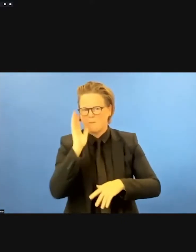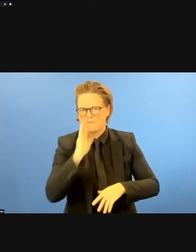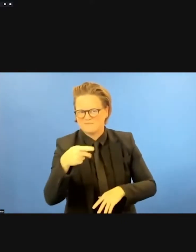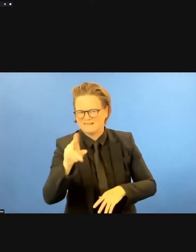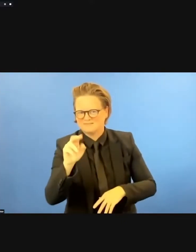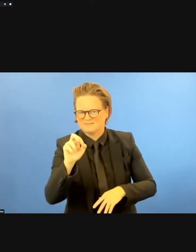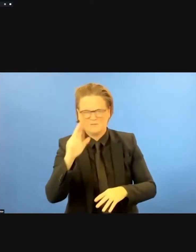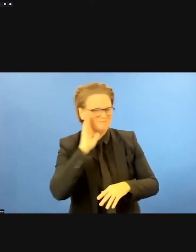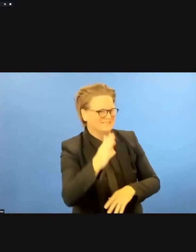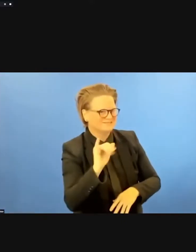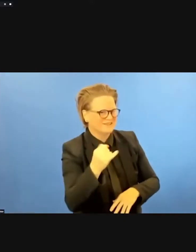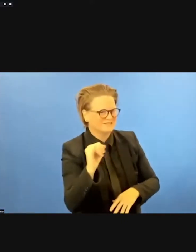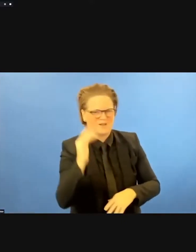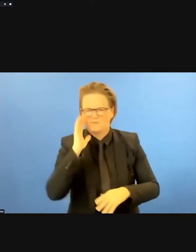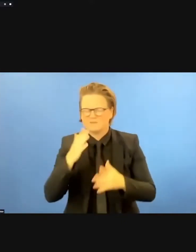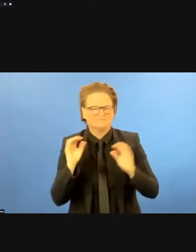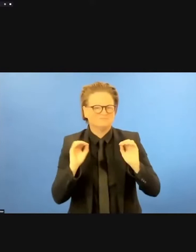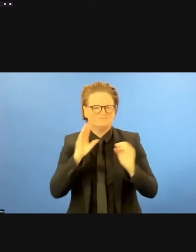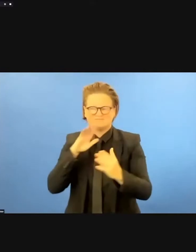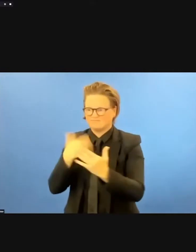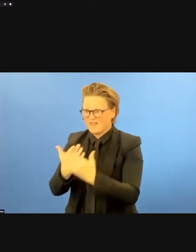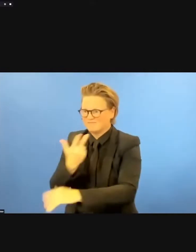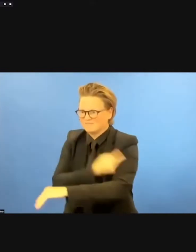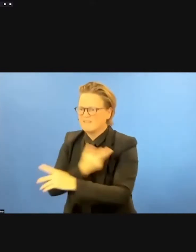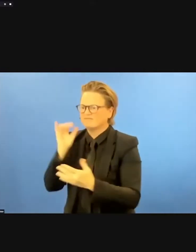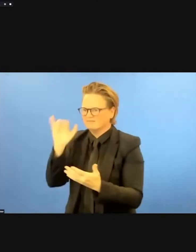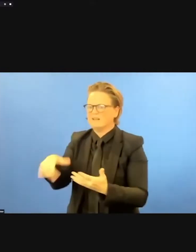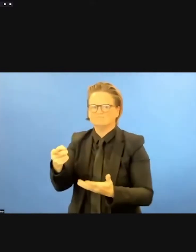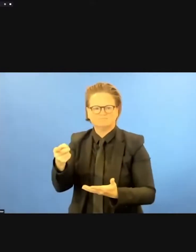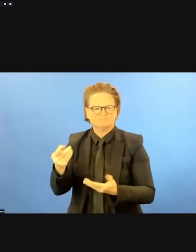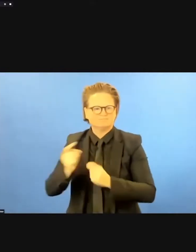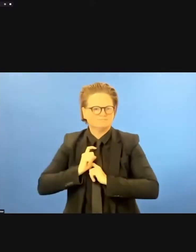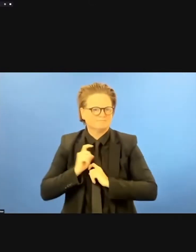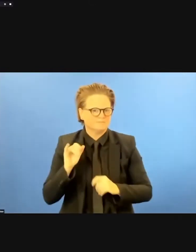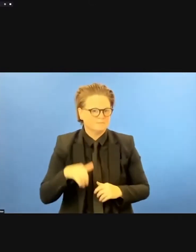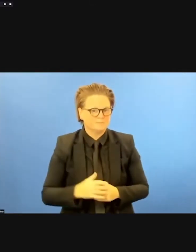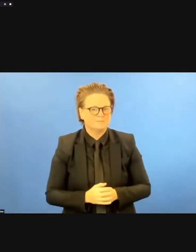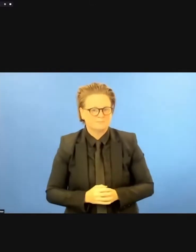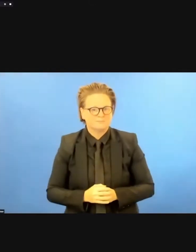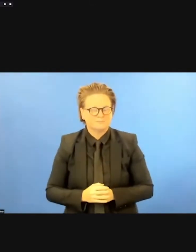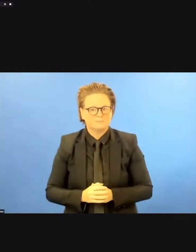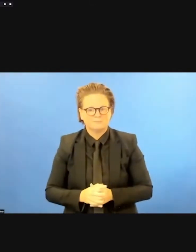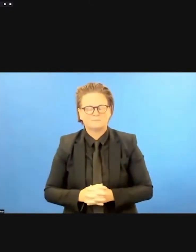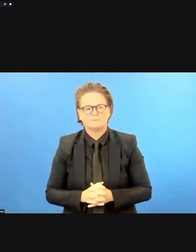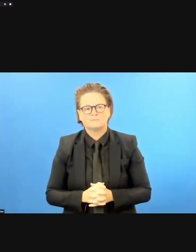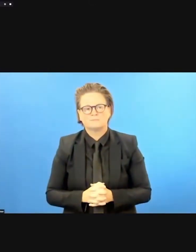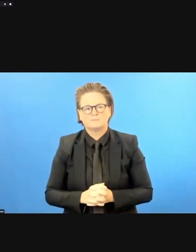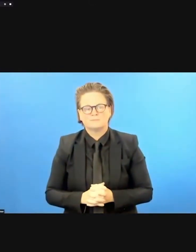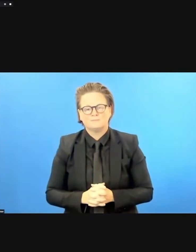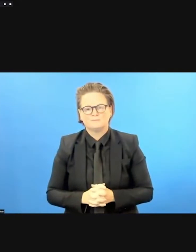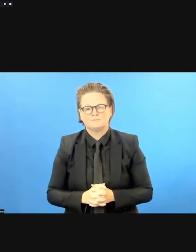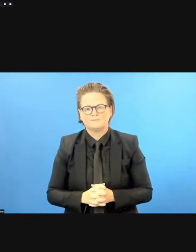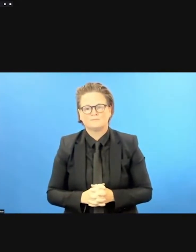at vaccination sites. So for example, lines, or Dr. Baba already spoke to Johnson &